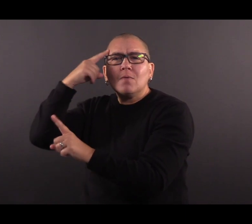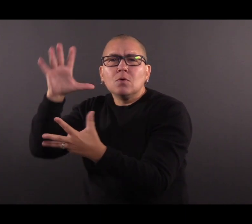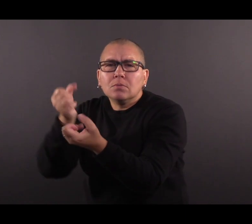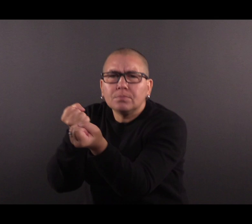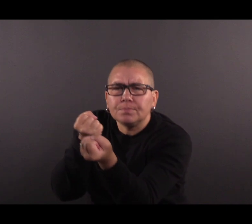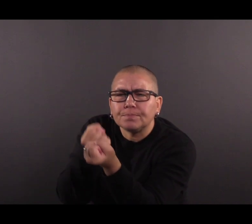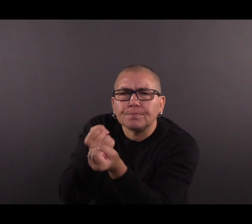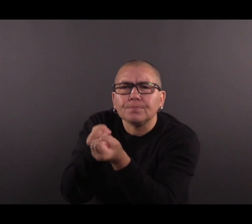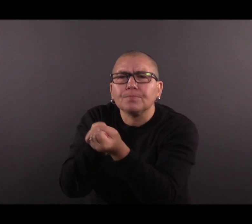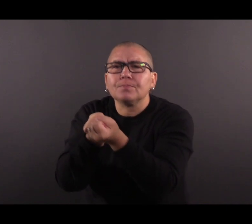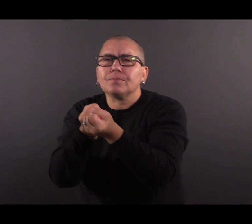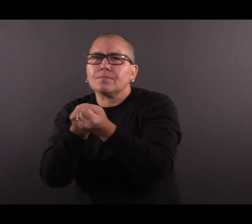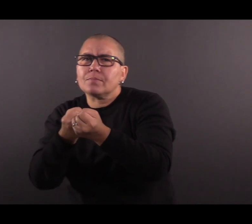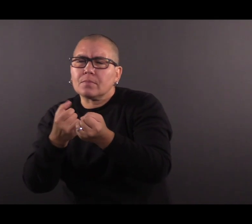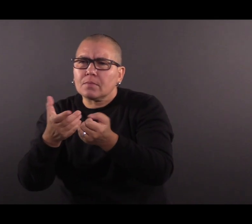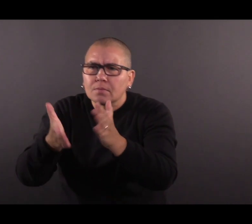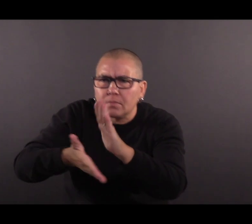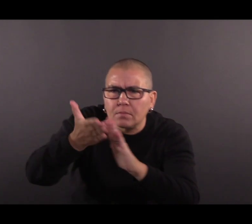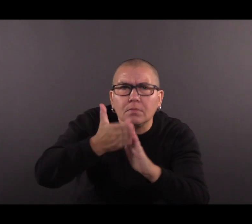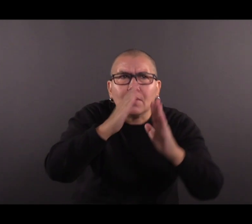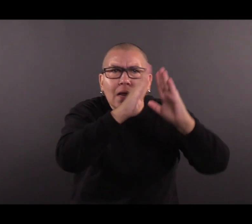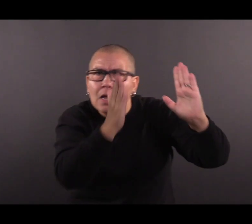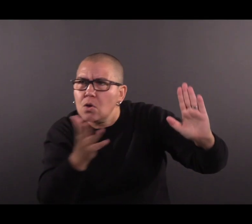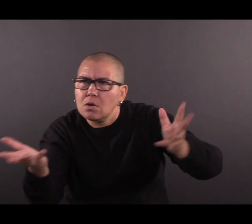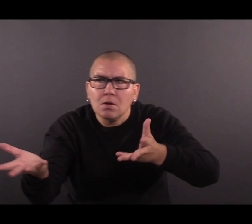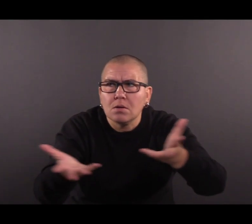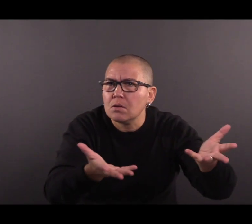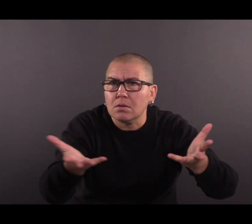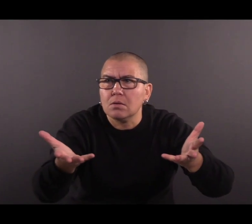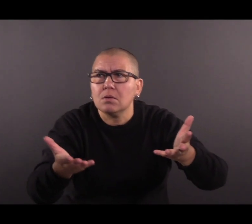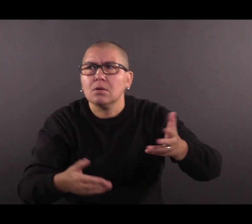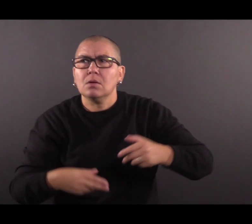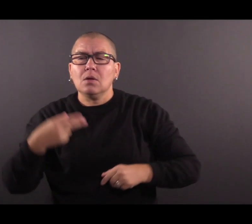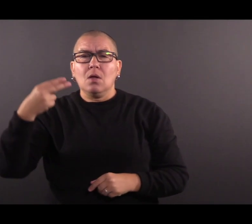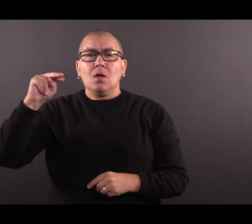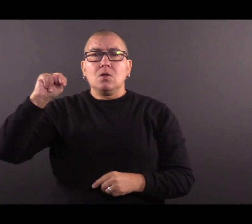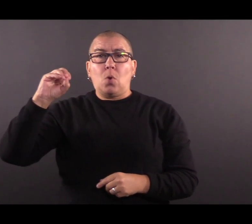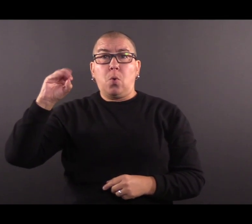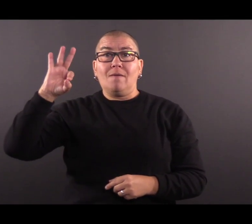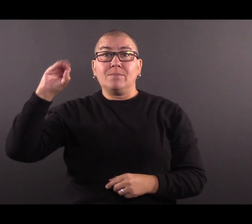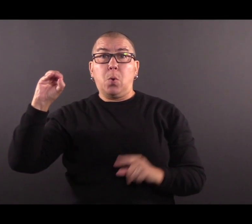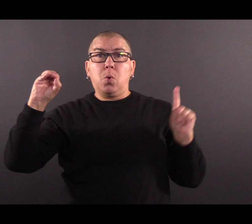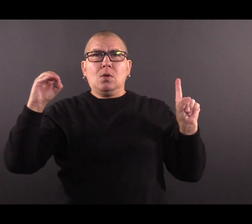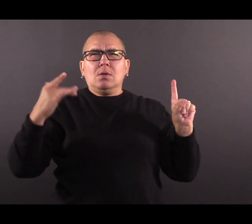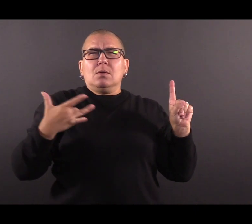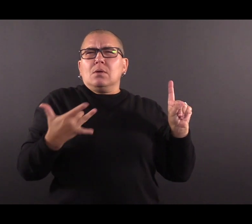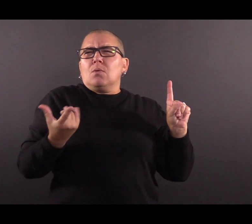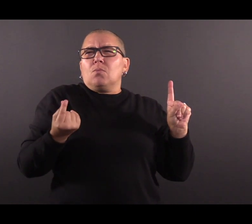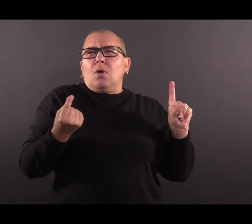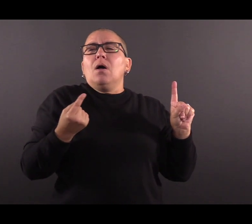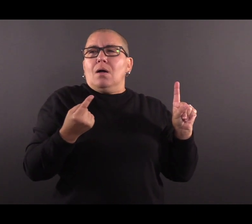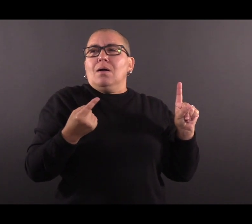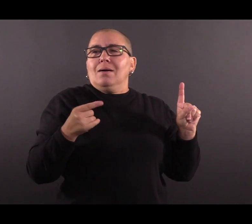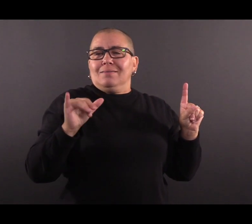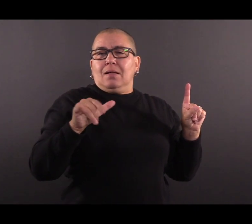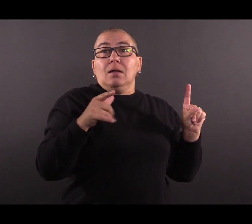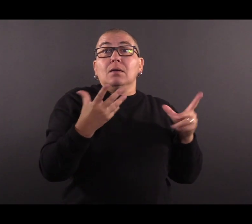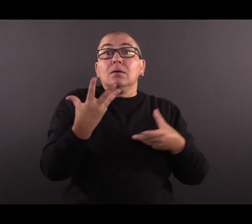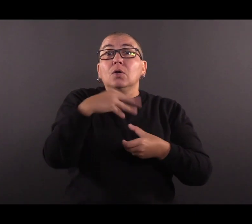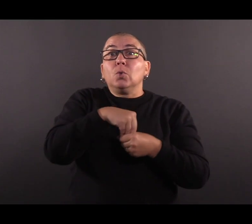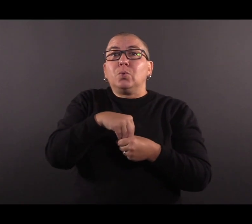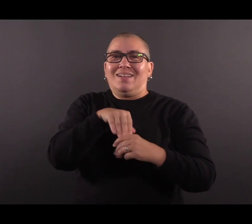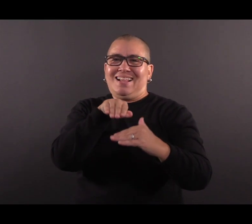housing. It is generally included in the NOFO to fund Support Services Only Coordinated Entry